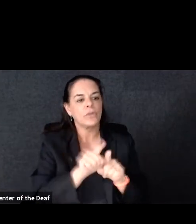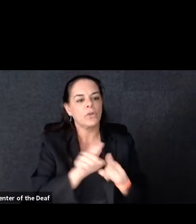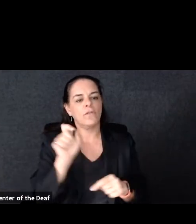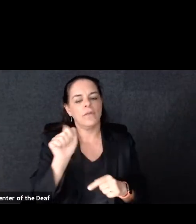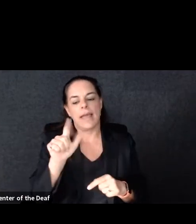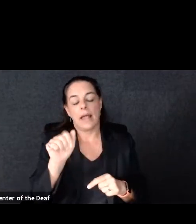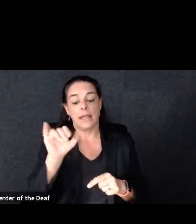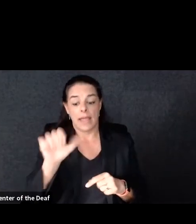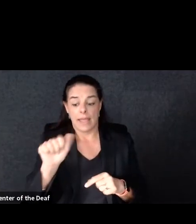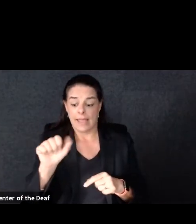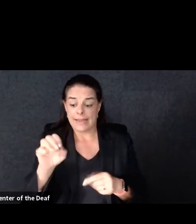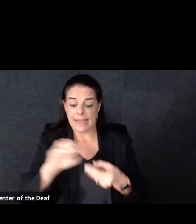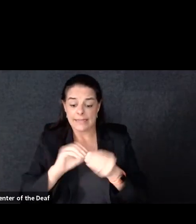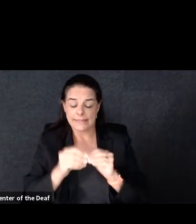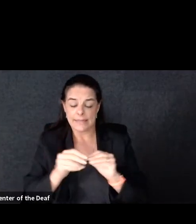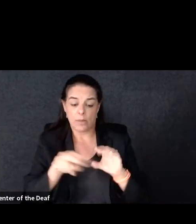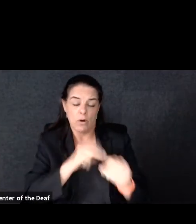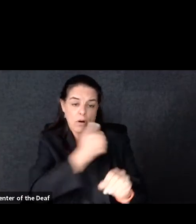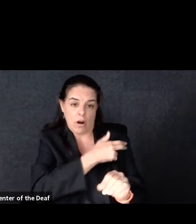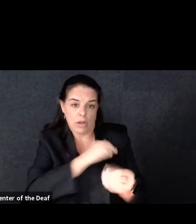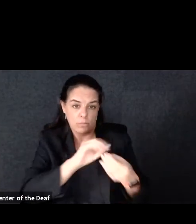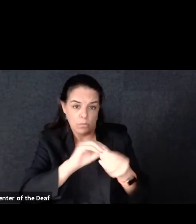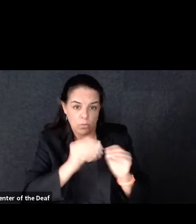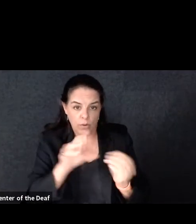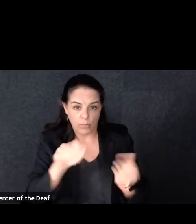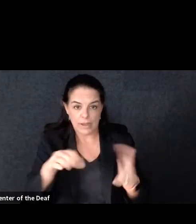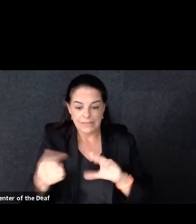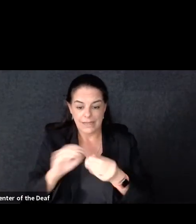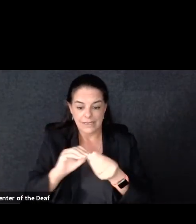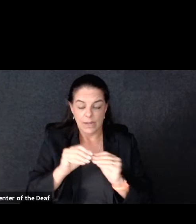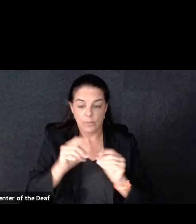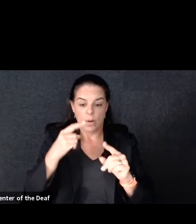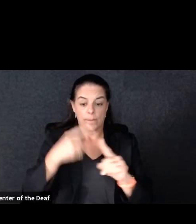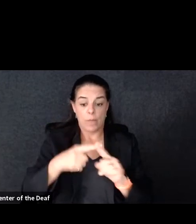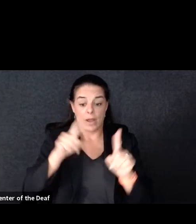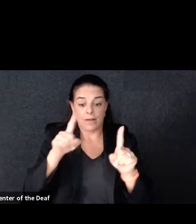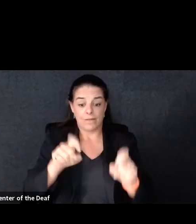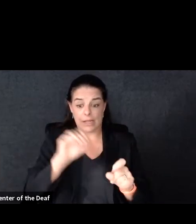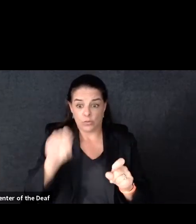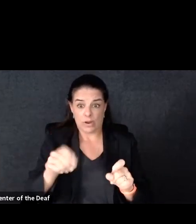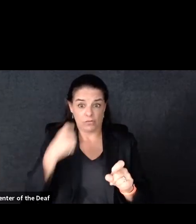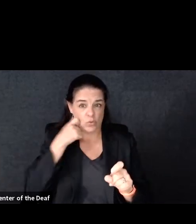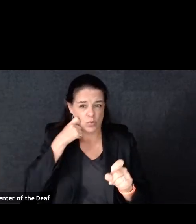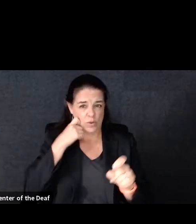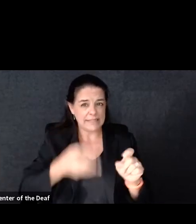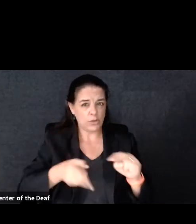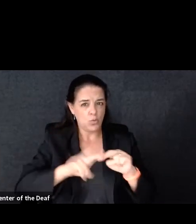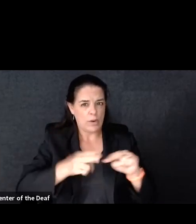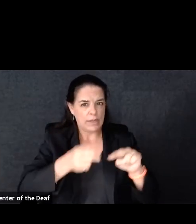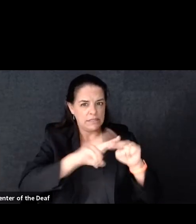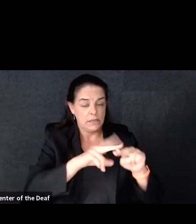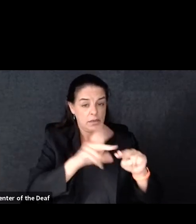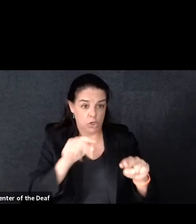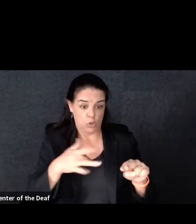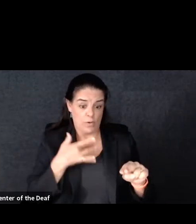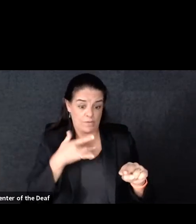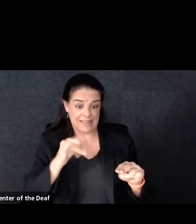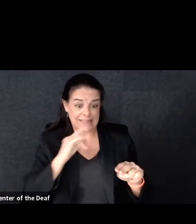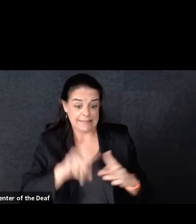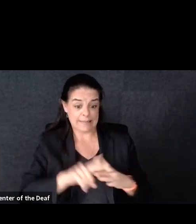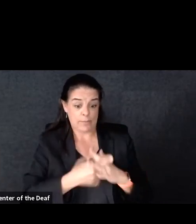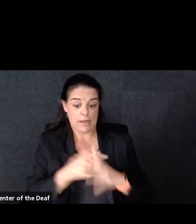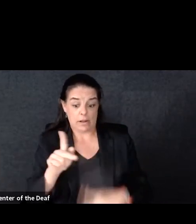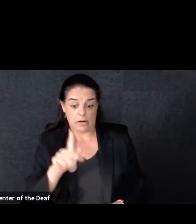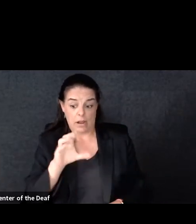case numbers, hospitalization numbers, deaths, and positive test percentages have all risen recently. Do you see this as the beginning of Knox